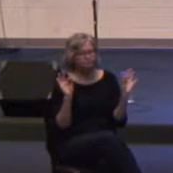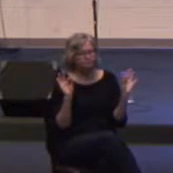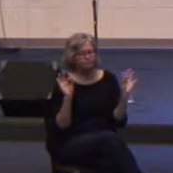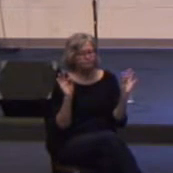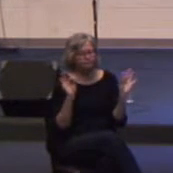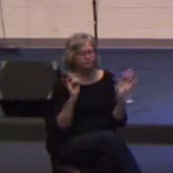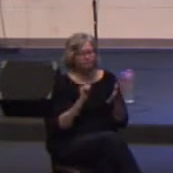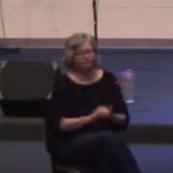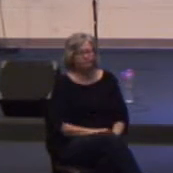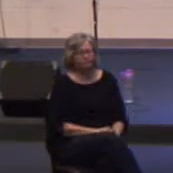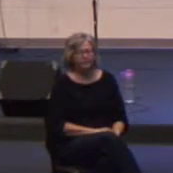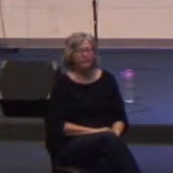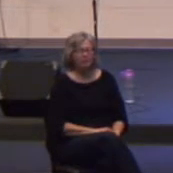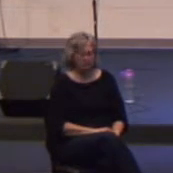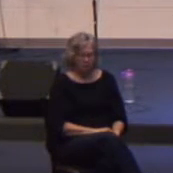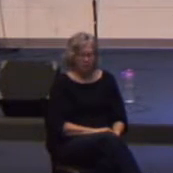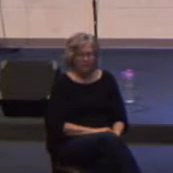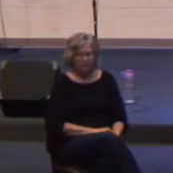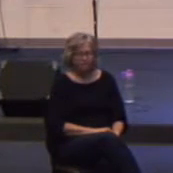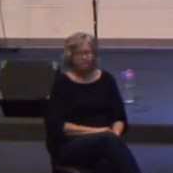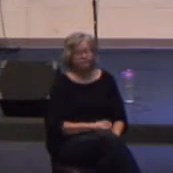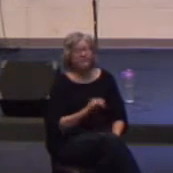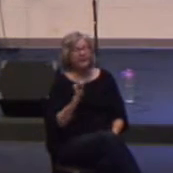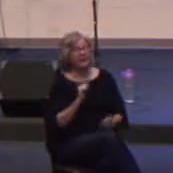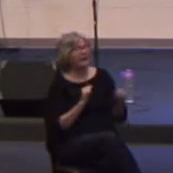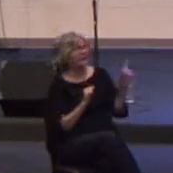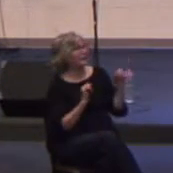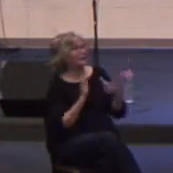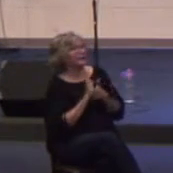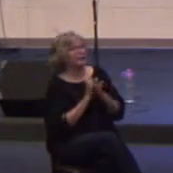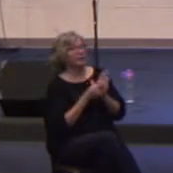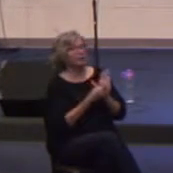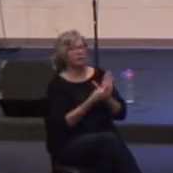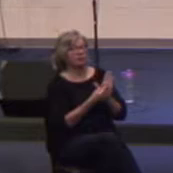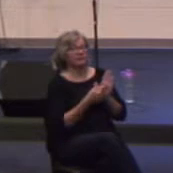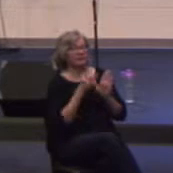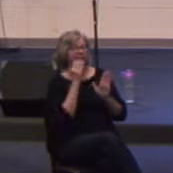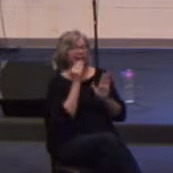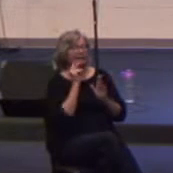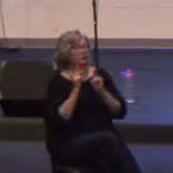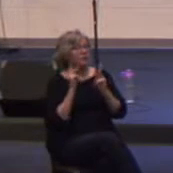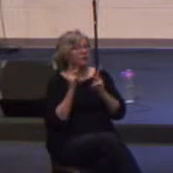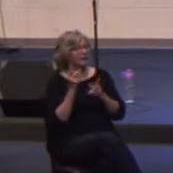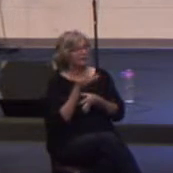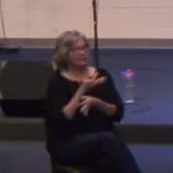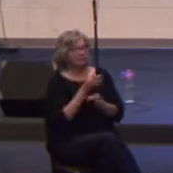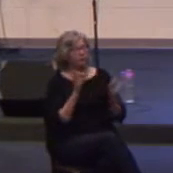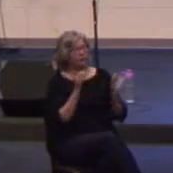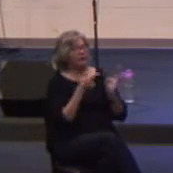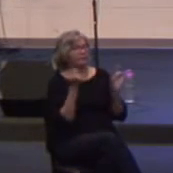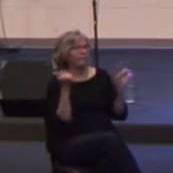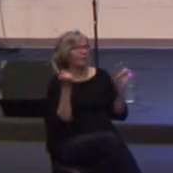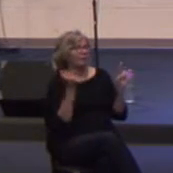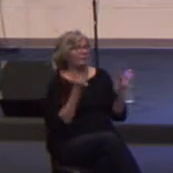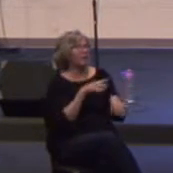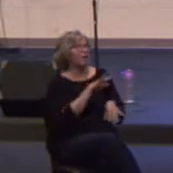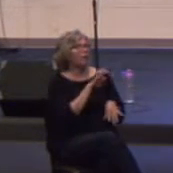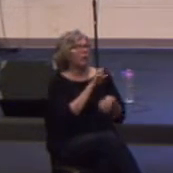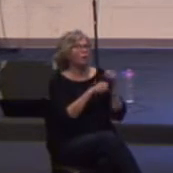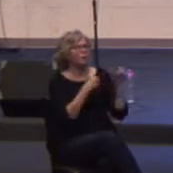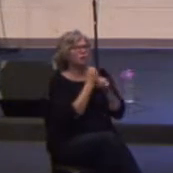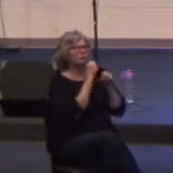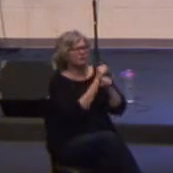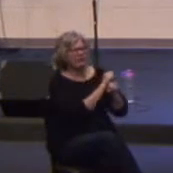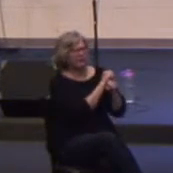always begins with a choice. Well, like the video said, the Israelites were freed from Egypt, freed from 400 years of